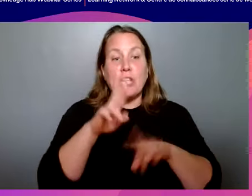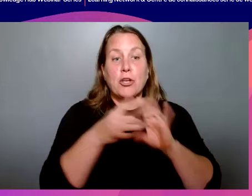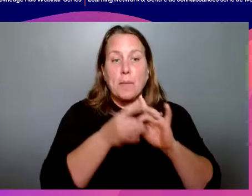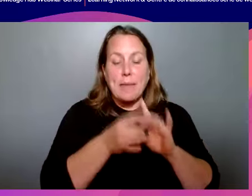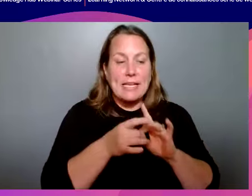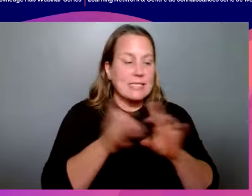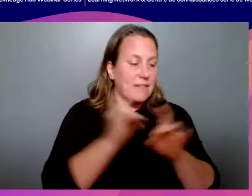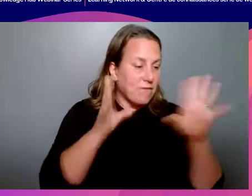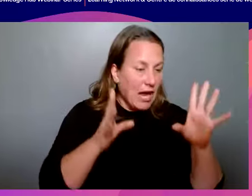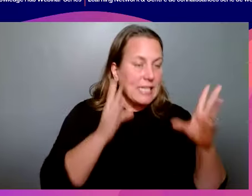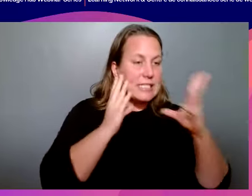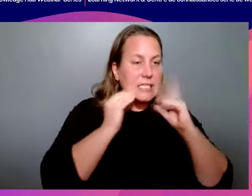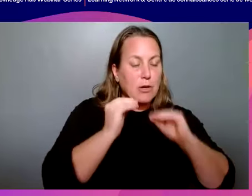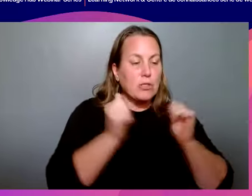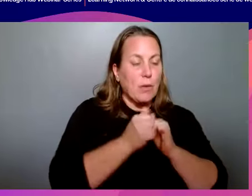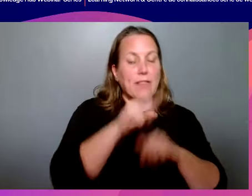experienced by 2S